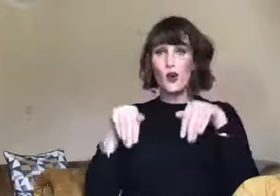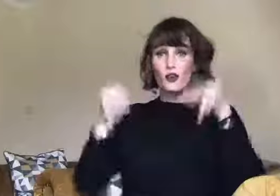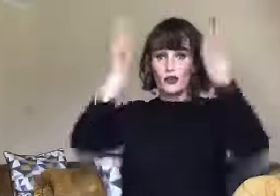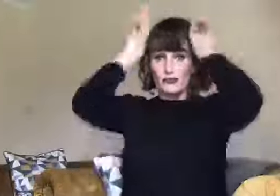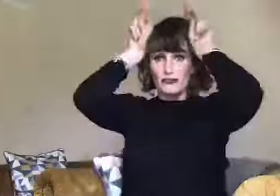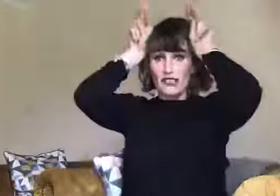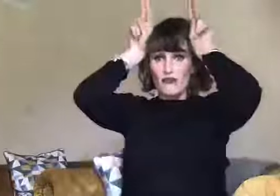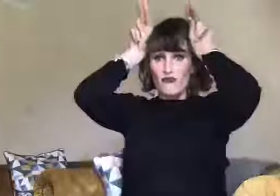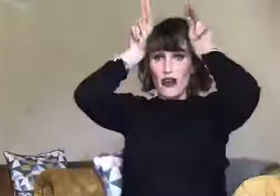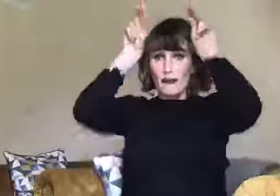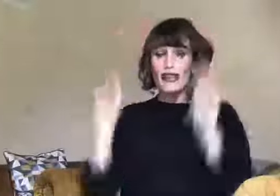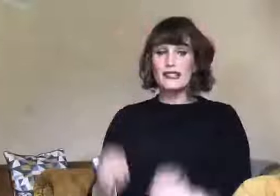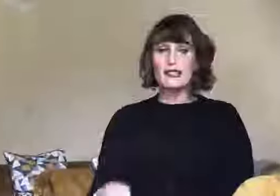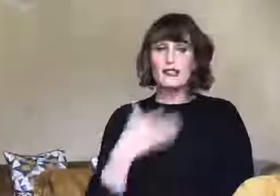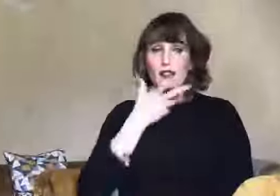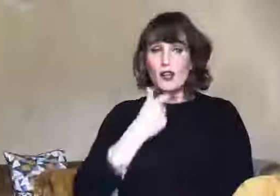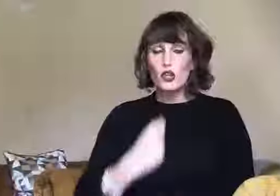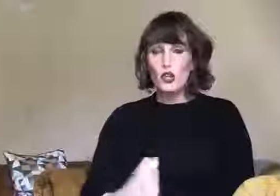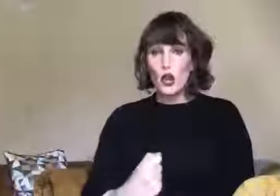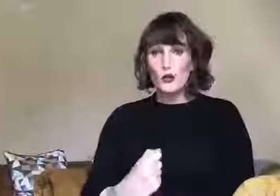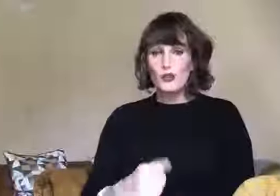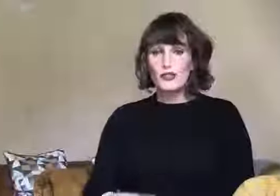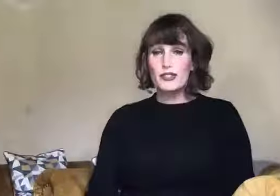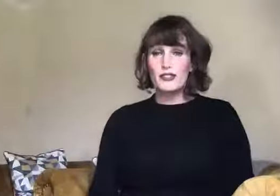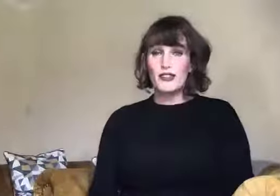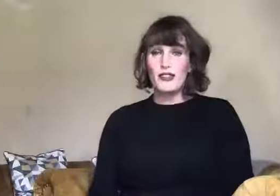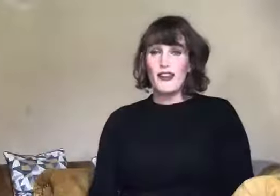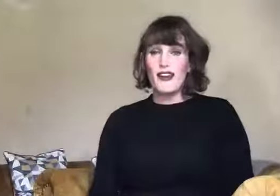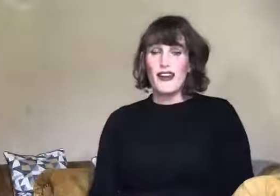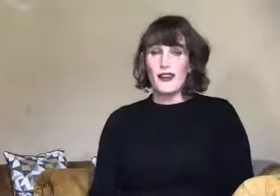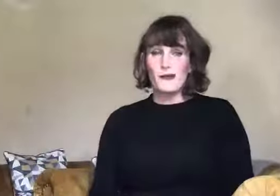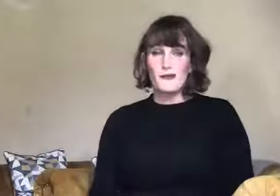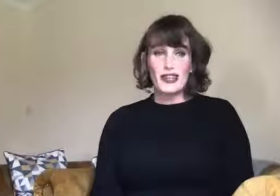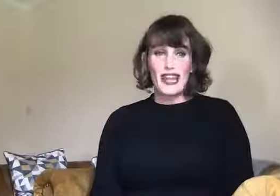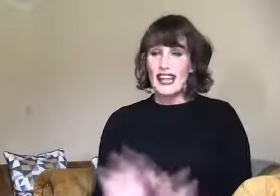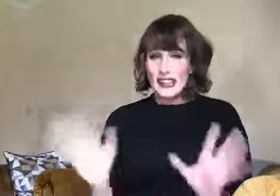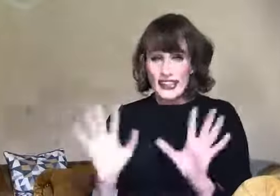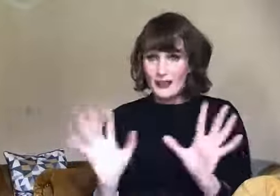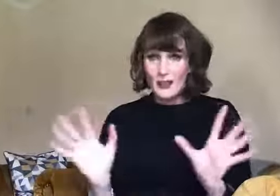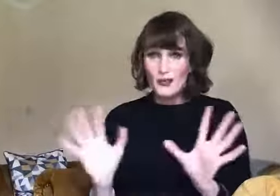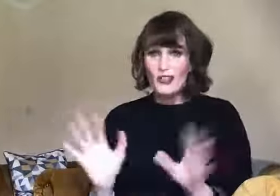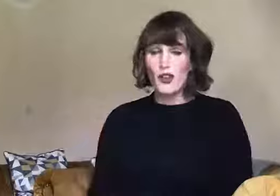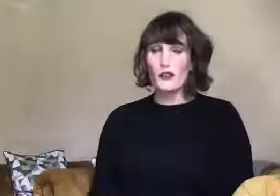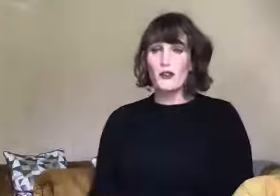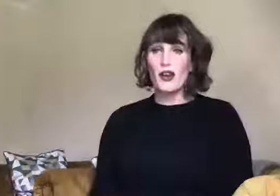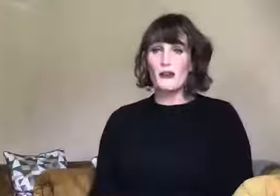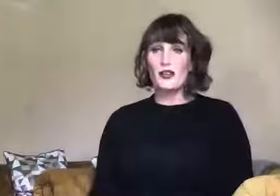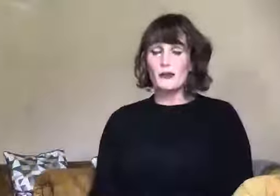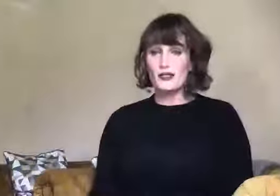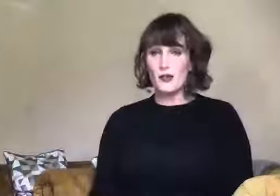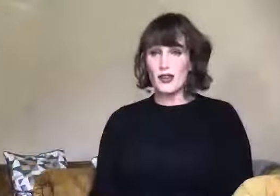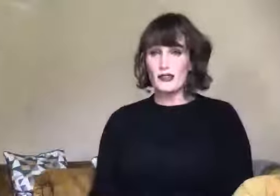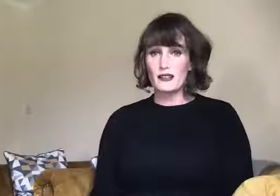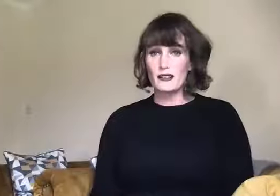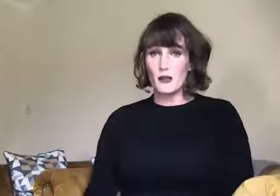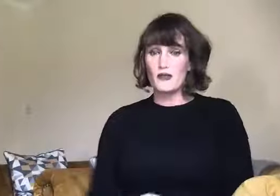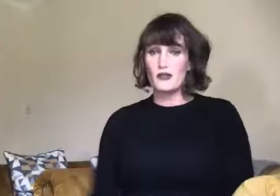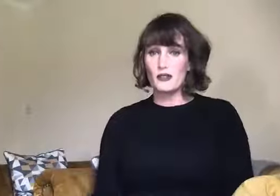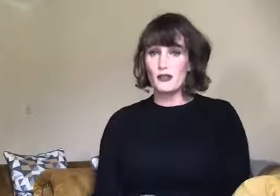dog, rabbit, goat, and anything else you want to know. I'm going to be doing some